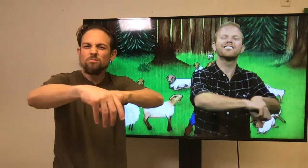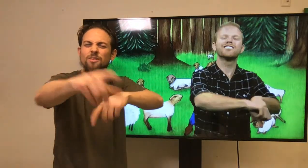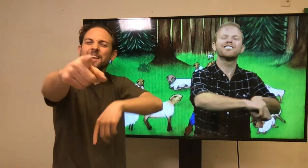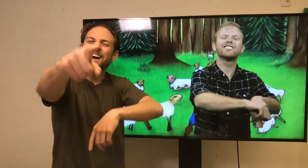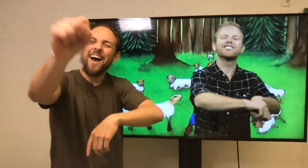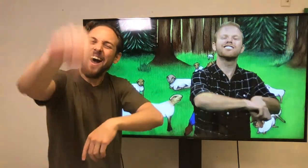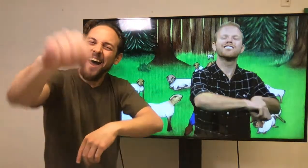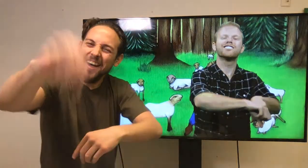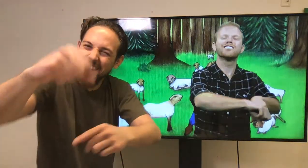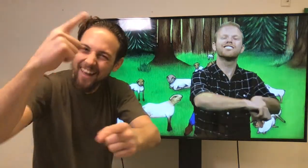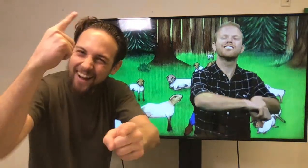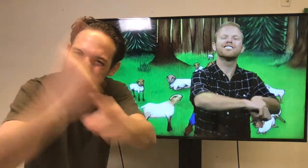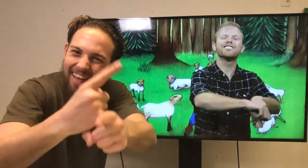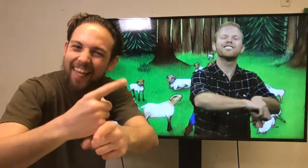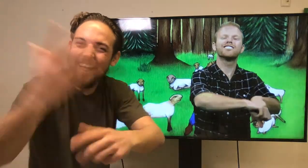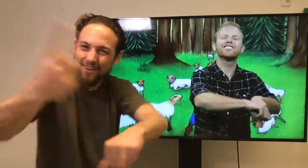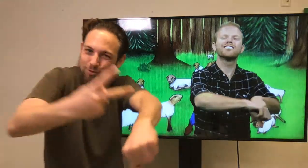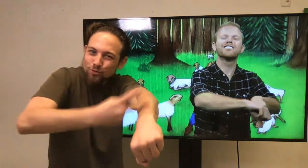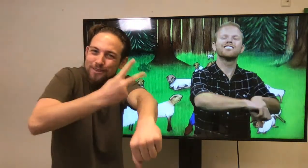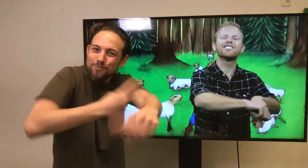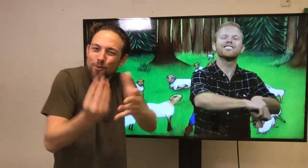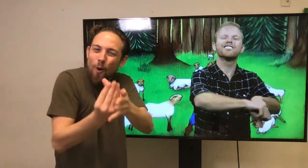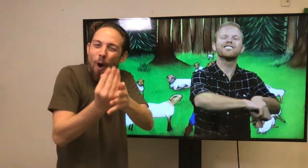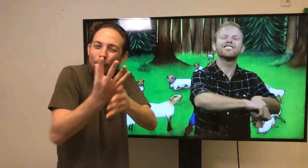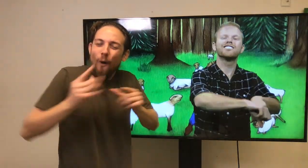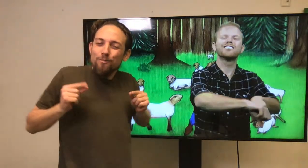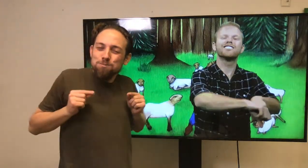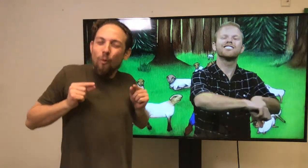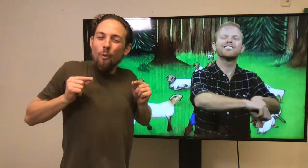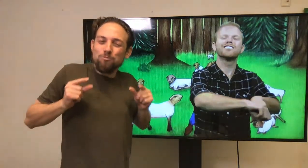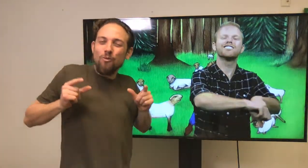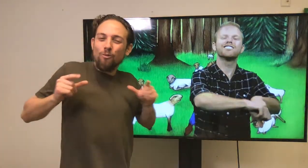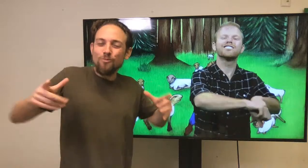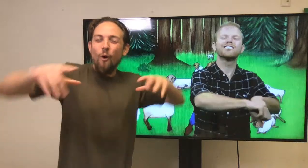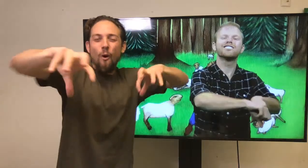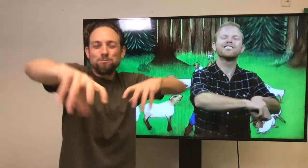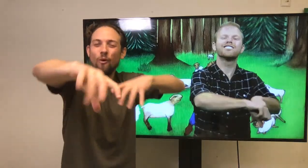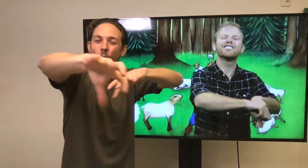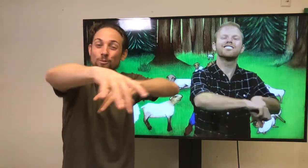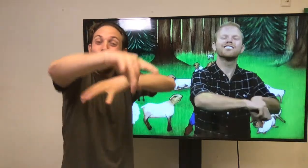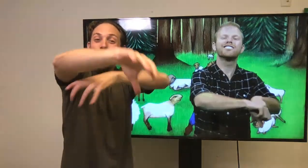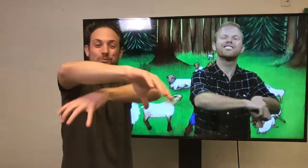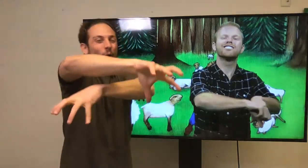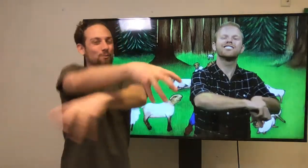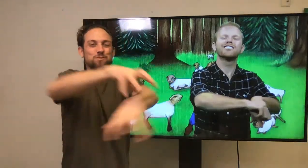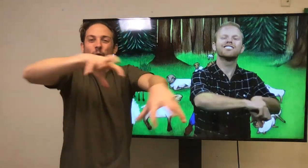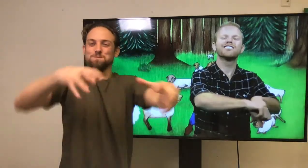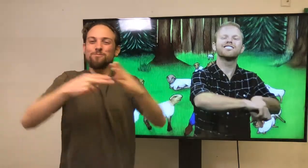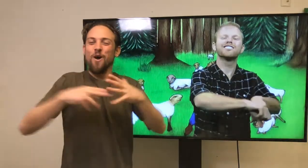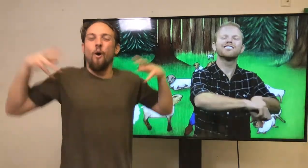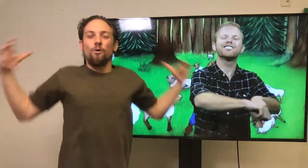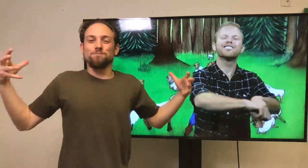to growing their wool back, and all that while they're grazing on the grass. The sheep are growing their